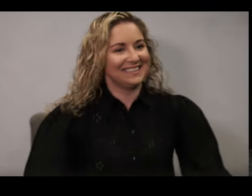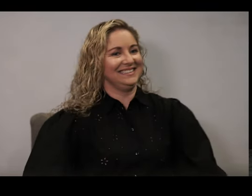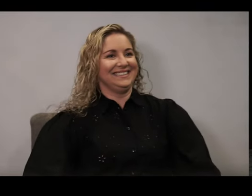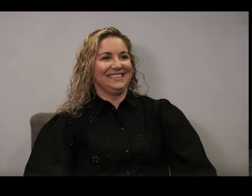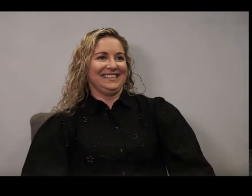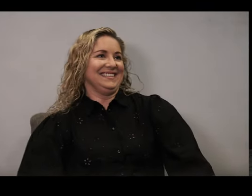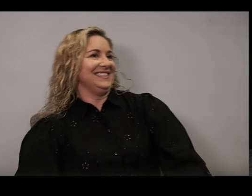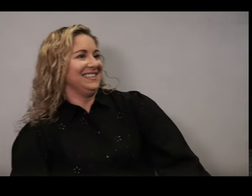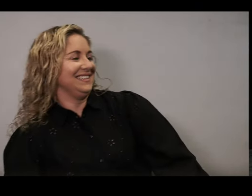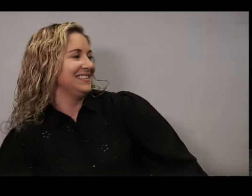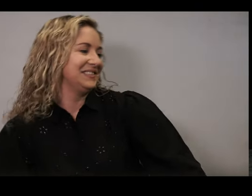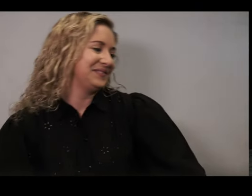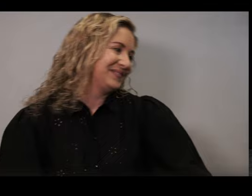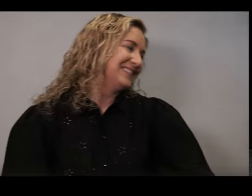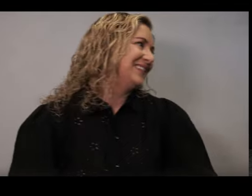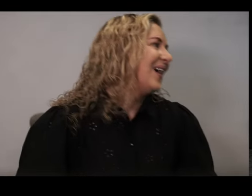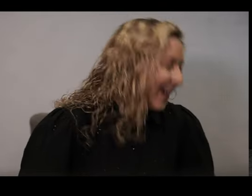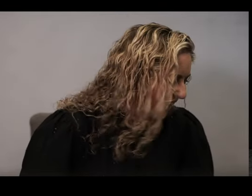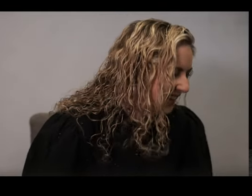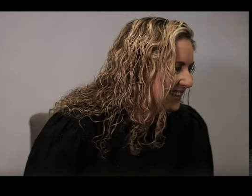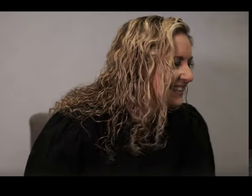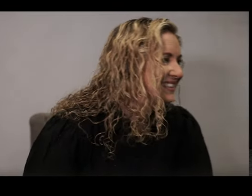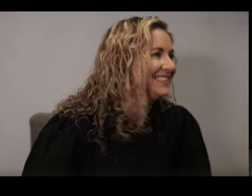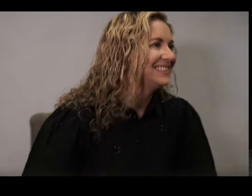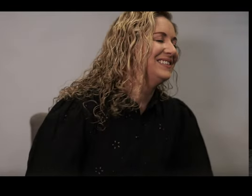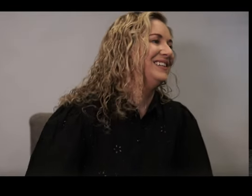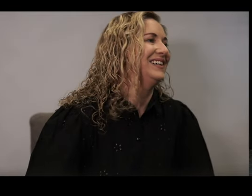If I could grab you back.